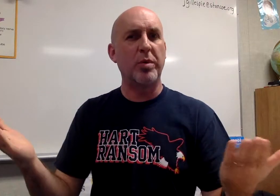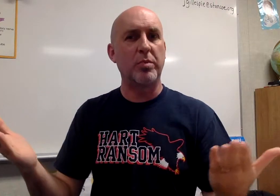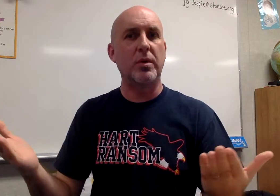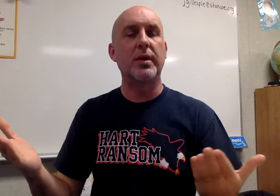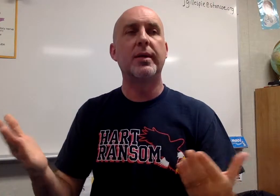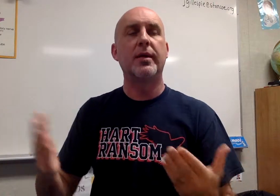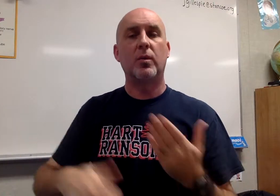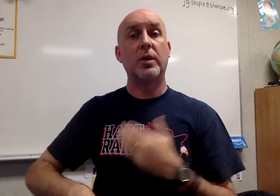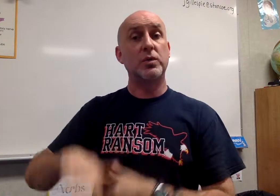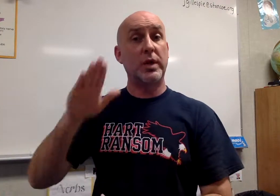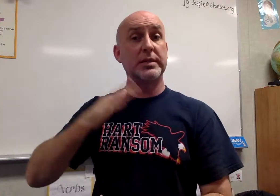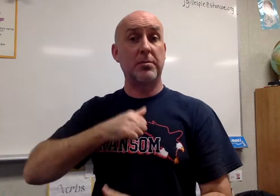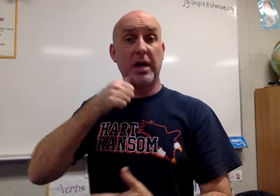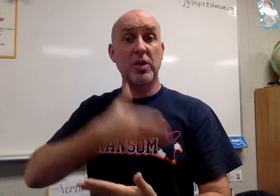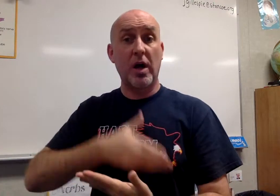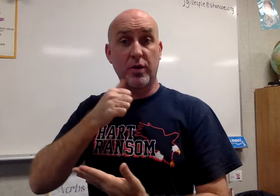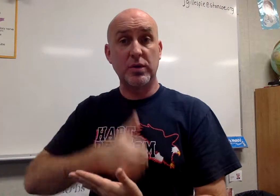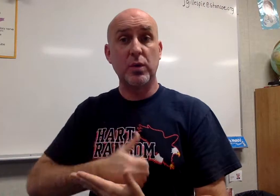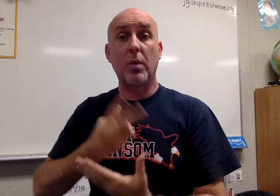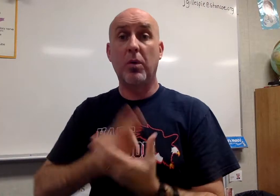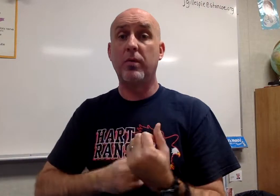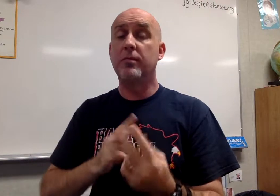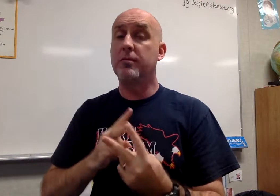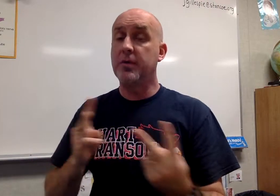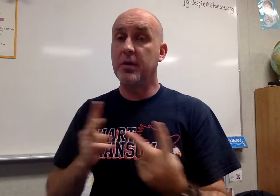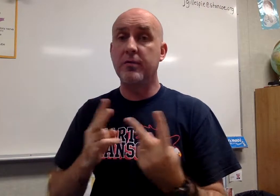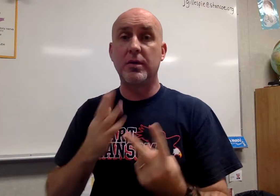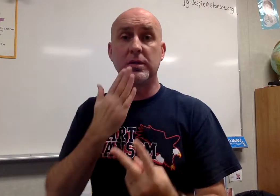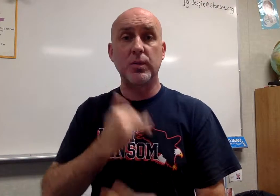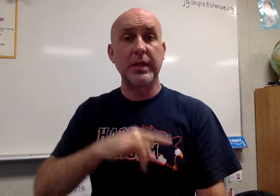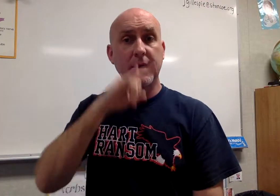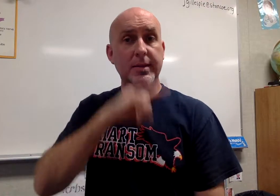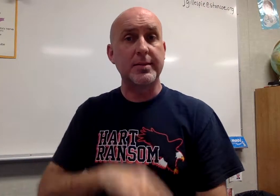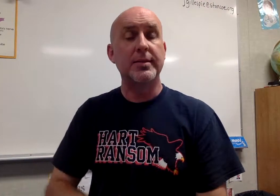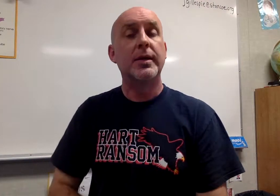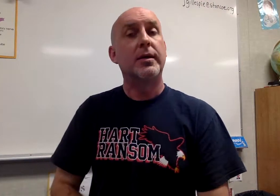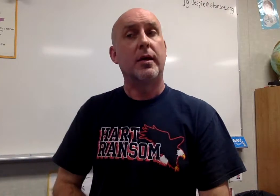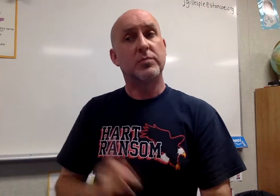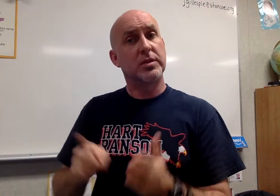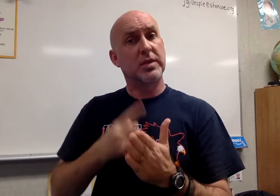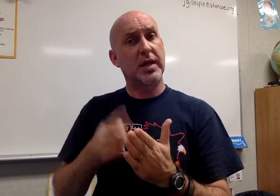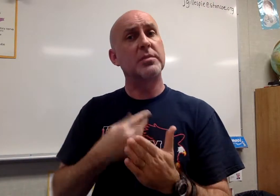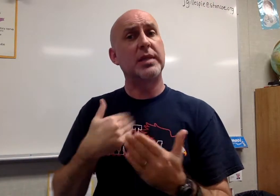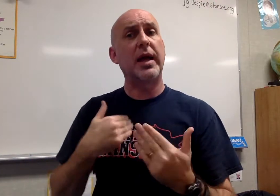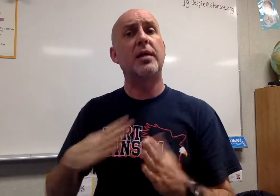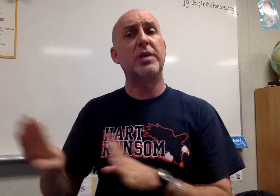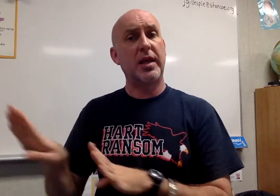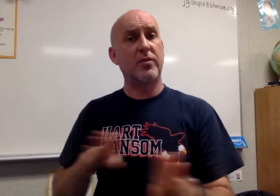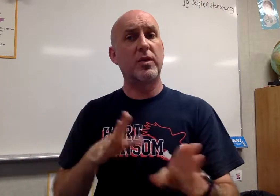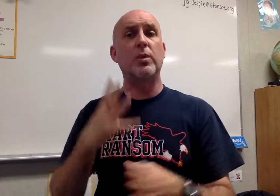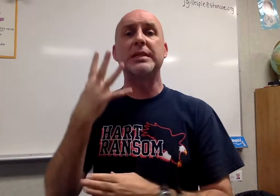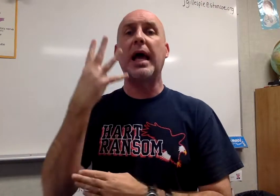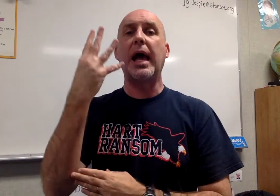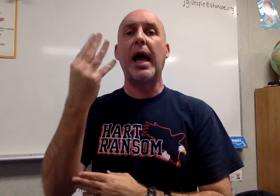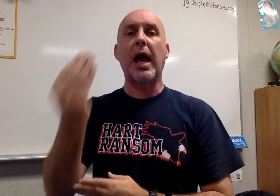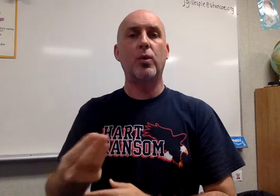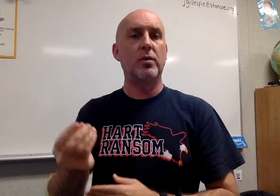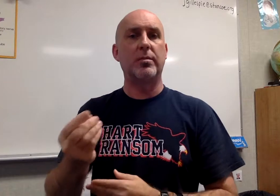book. When I was raising my daughters, who are both very, very sweet kids, sometimes they had behavior that was they